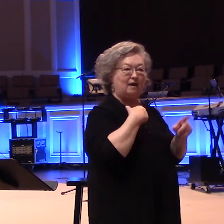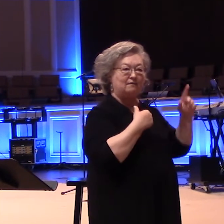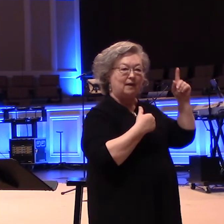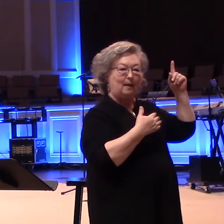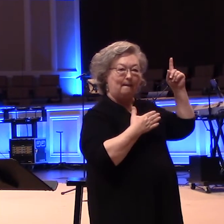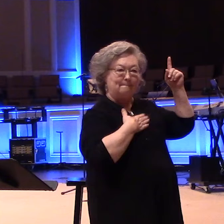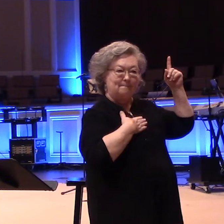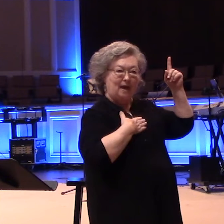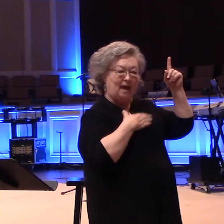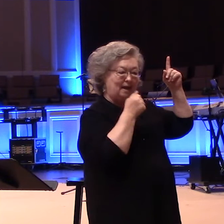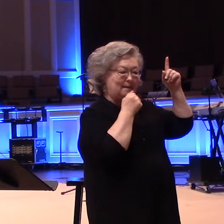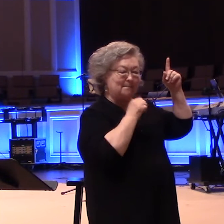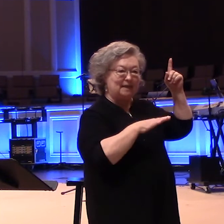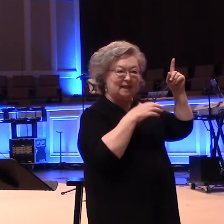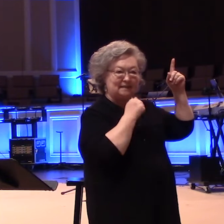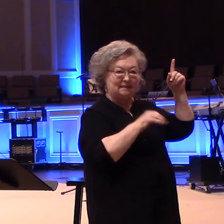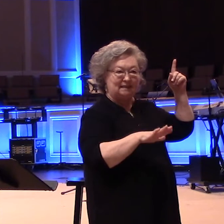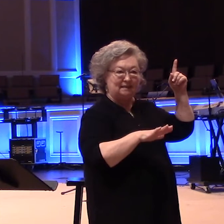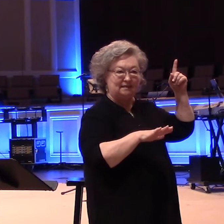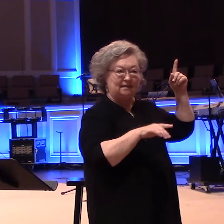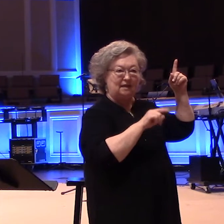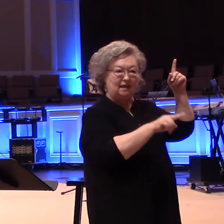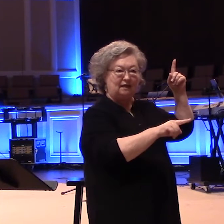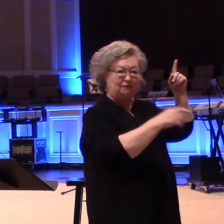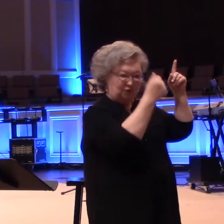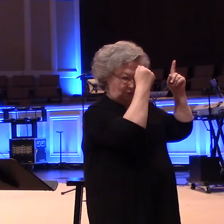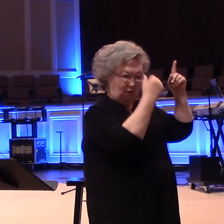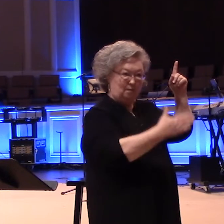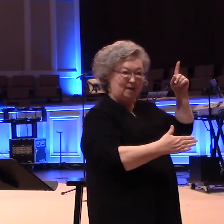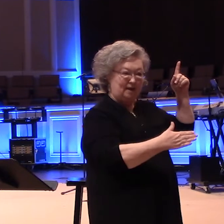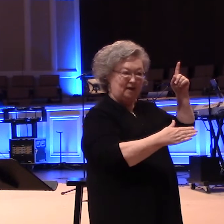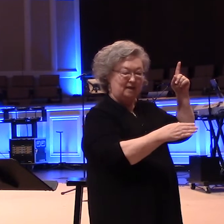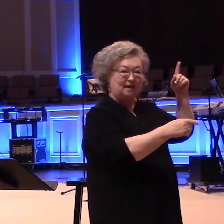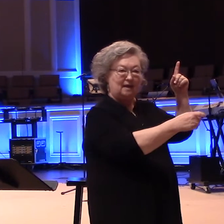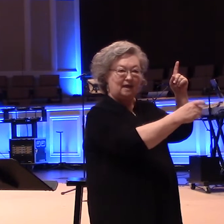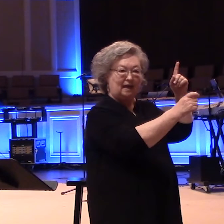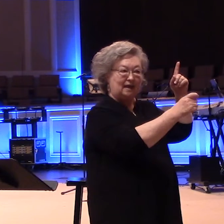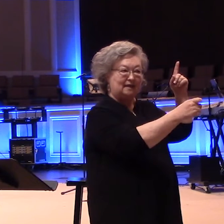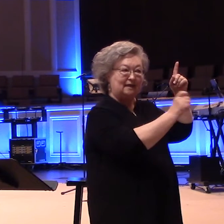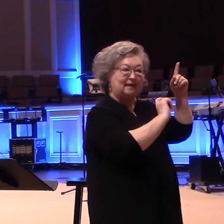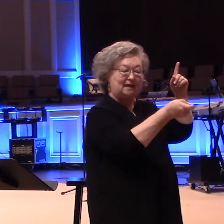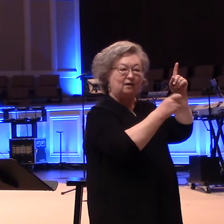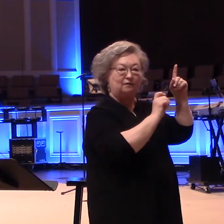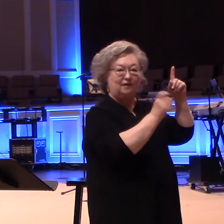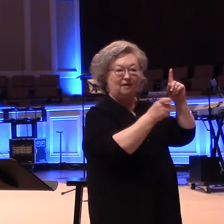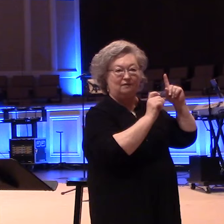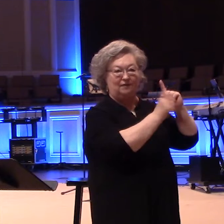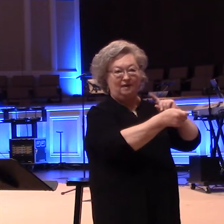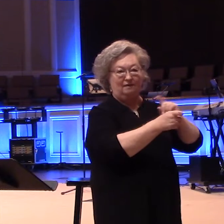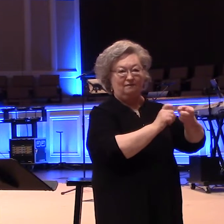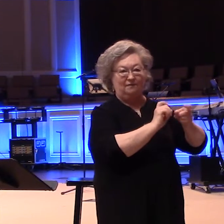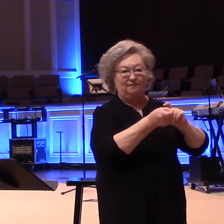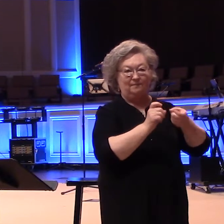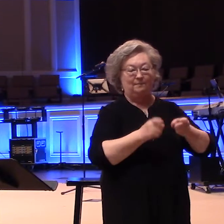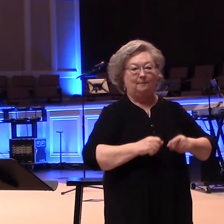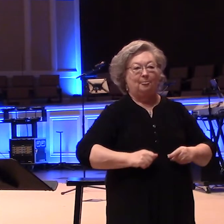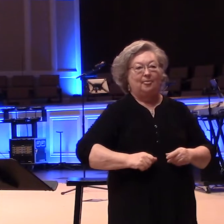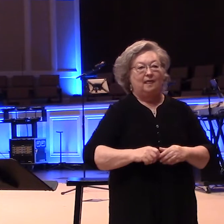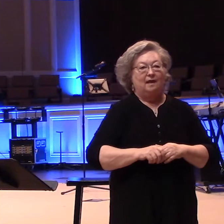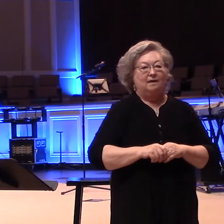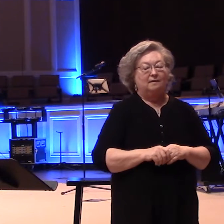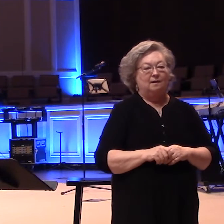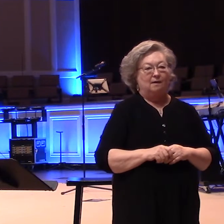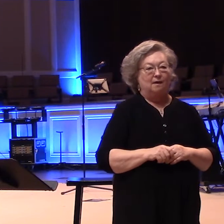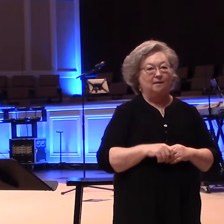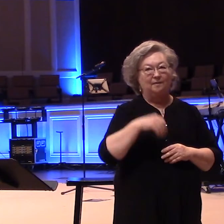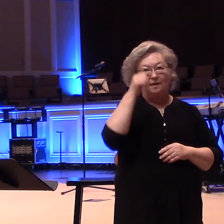you're going to work the ground. And it never does produce enough. That's what sin and disobedience does.